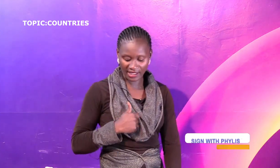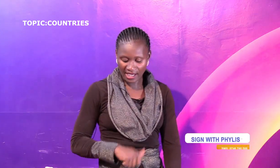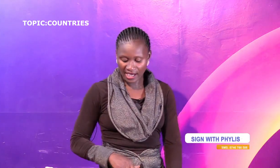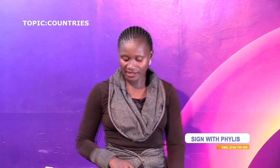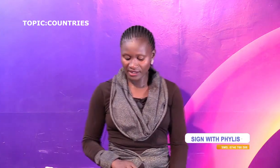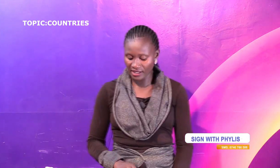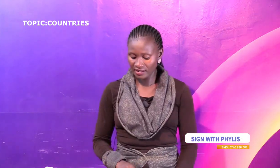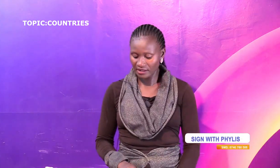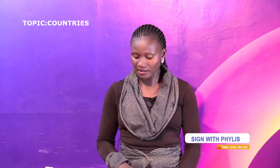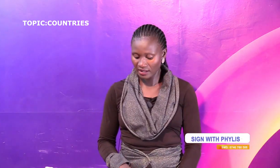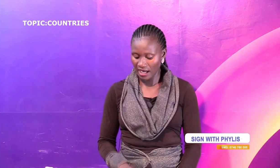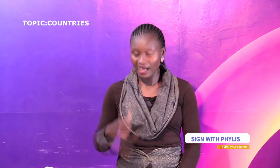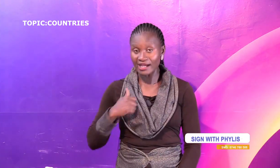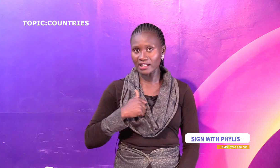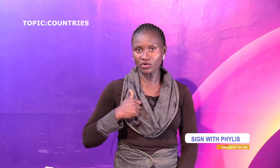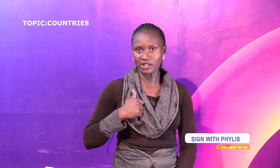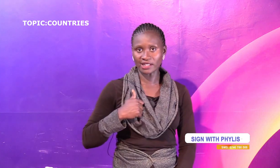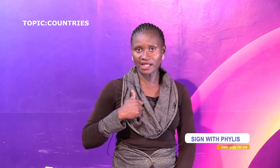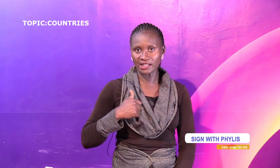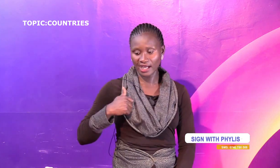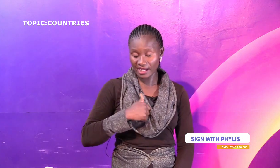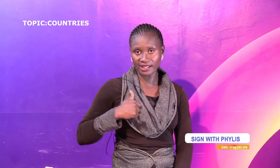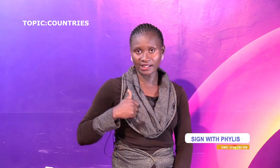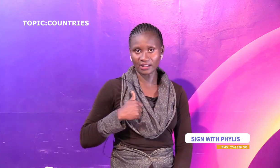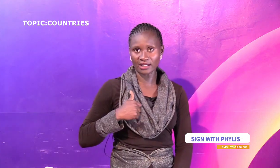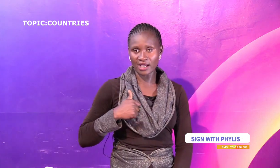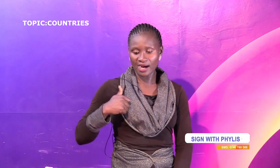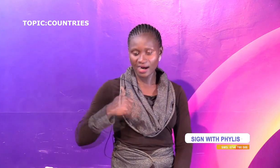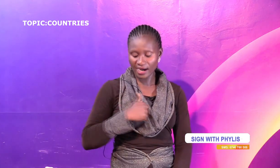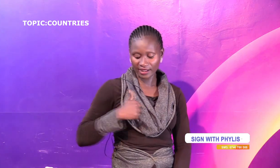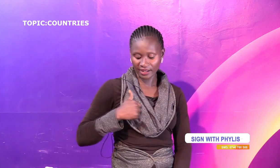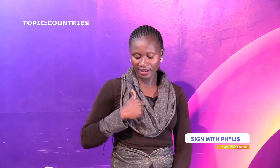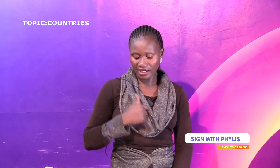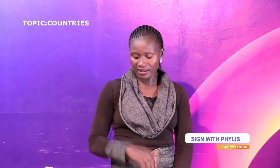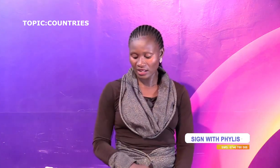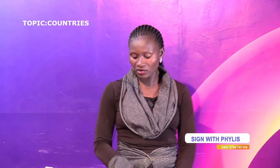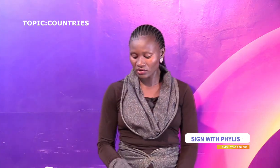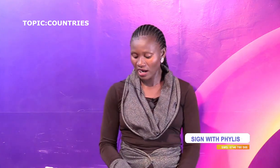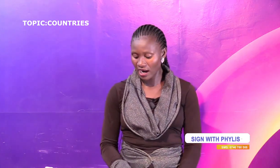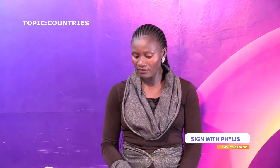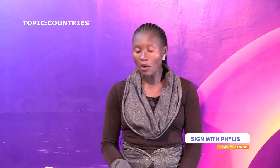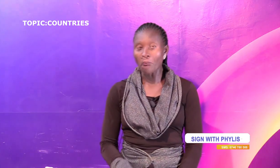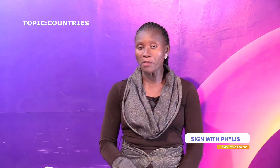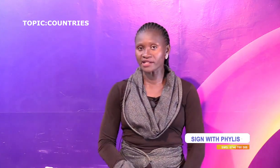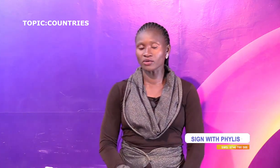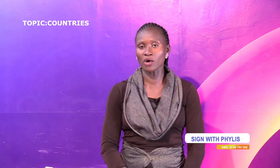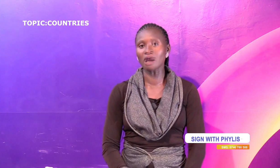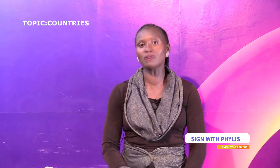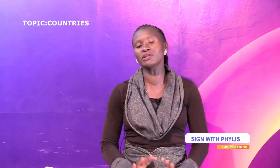And then Canada, not Atlanta, Canada, Canada. And then also have Mexico. How do we sign the